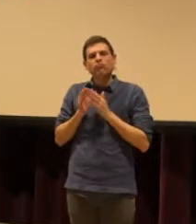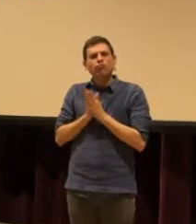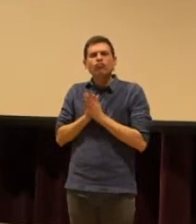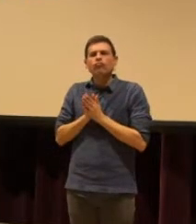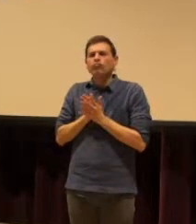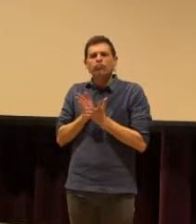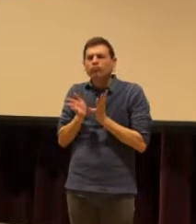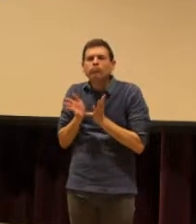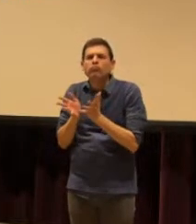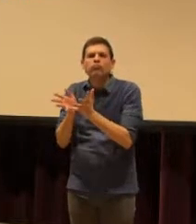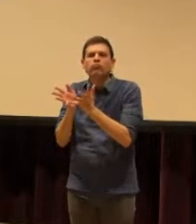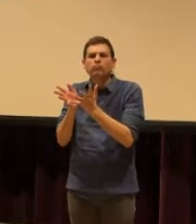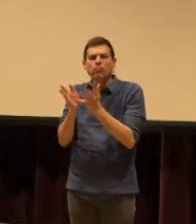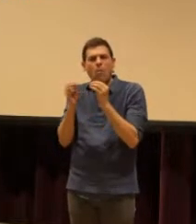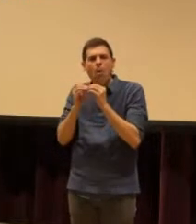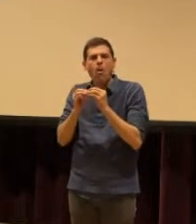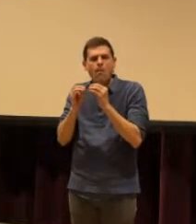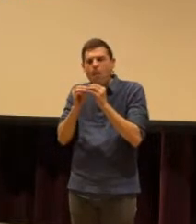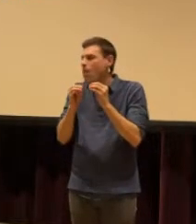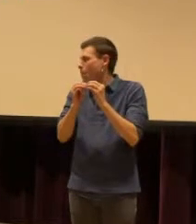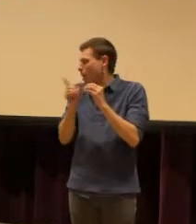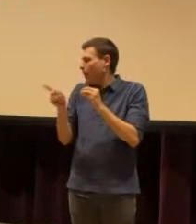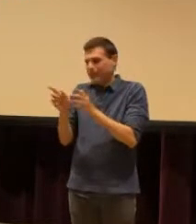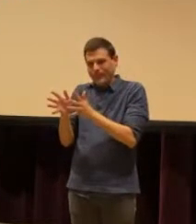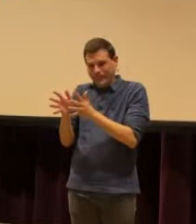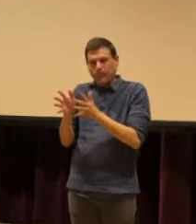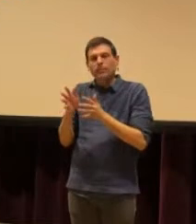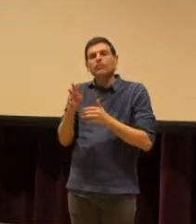also trying to